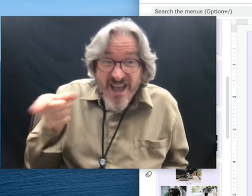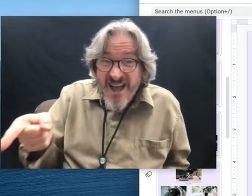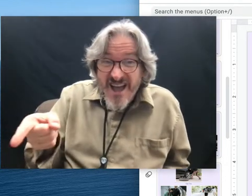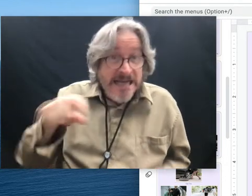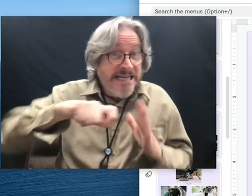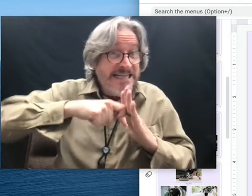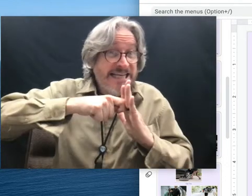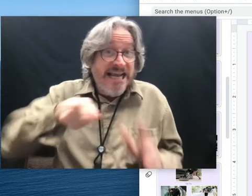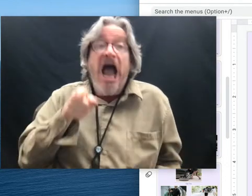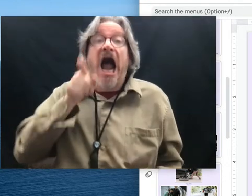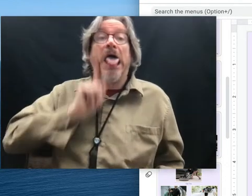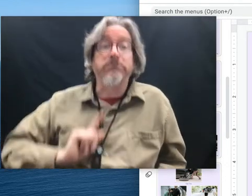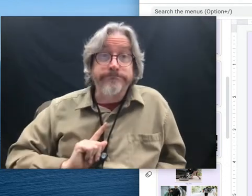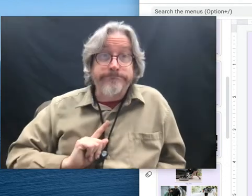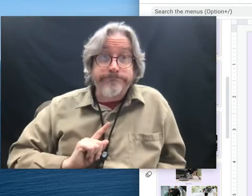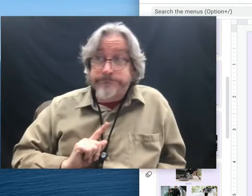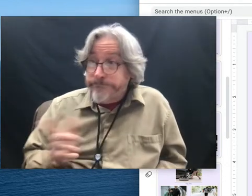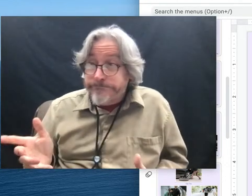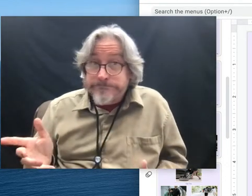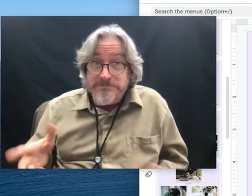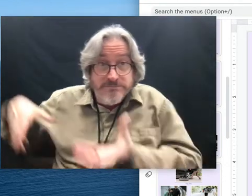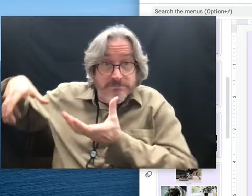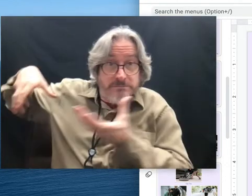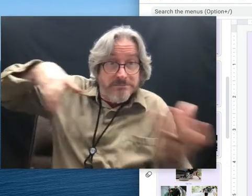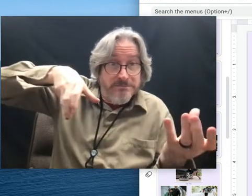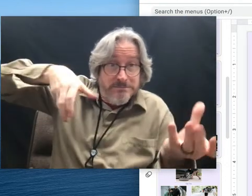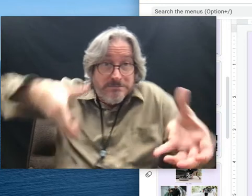Dog, key.